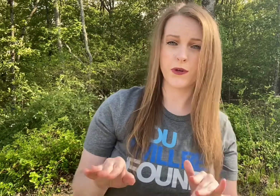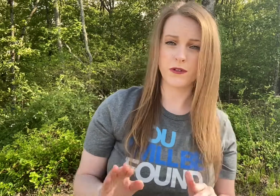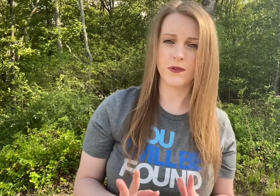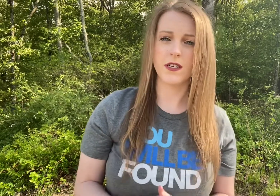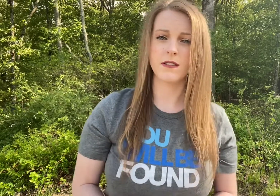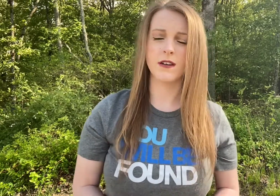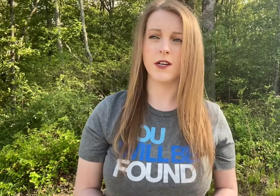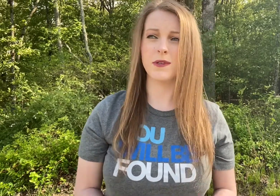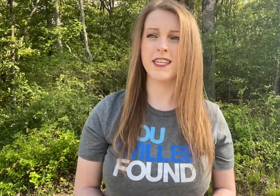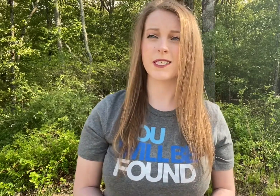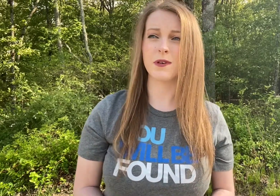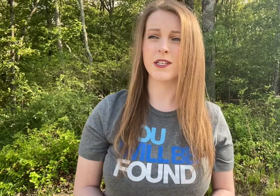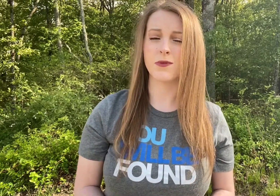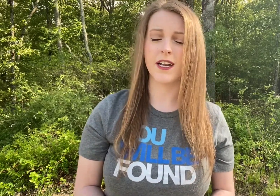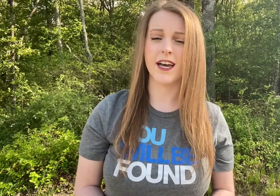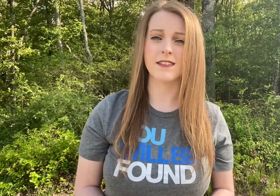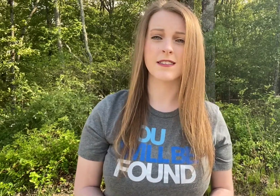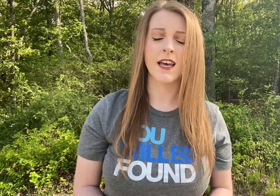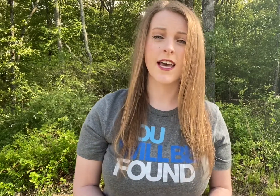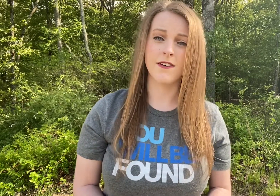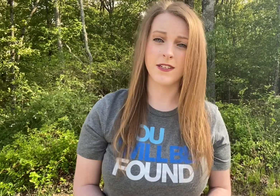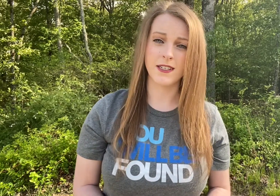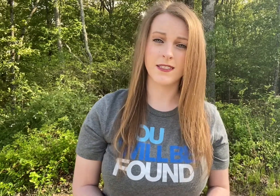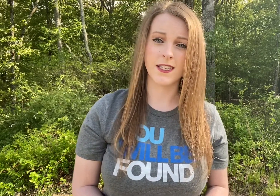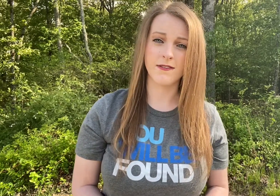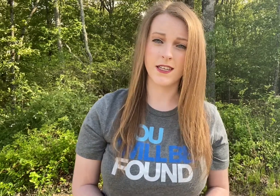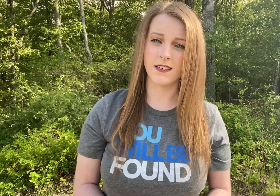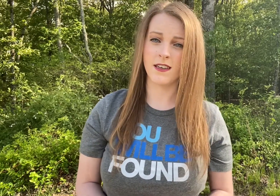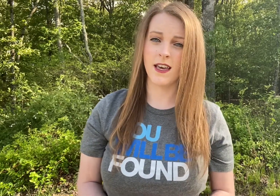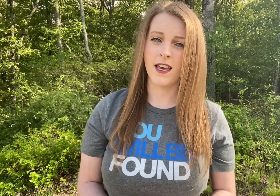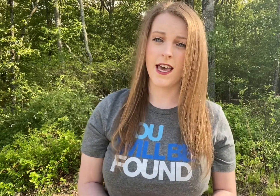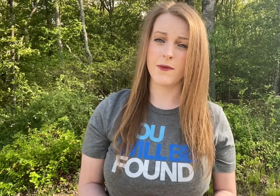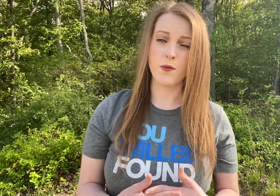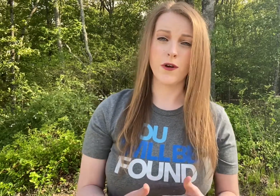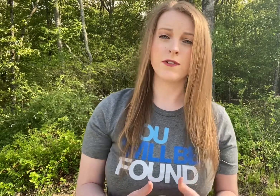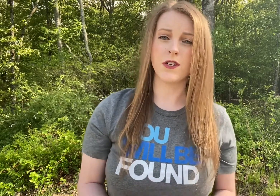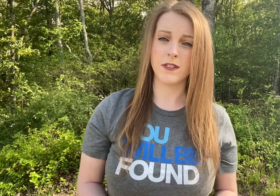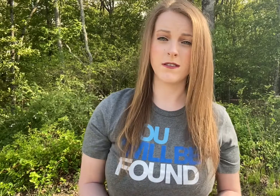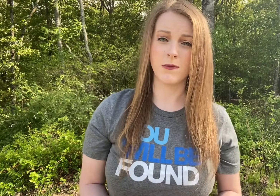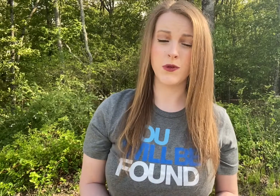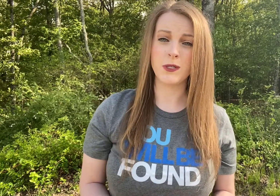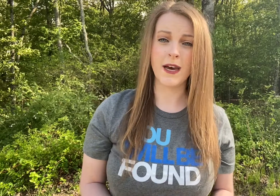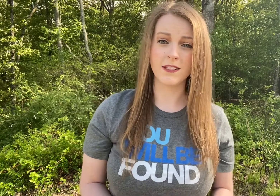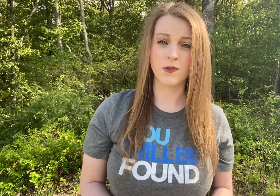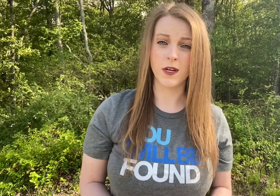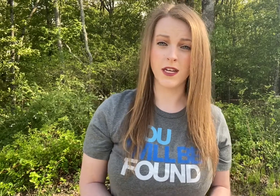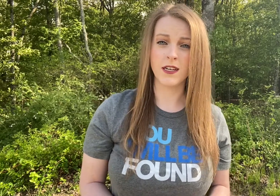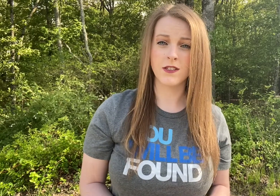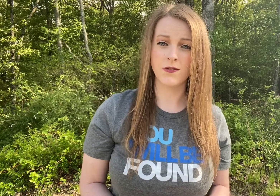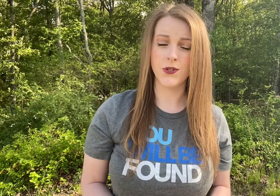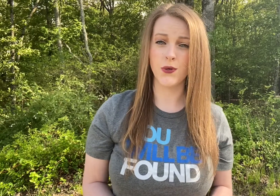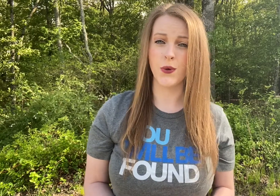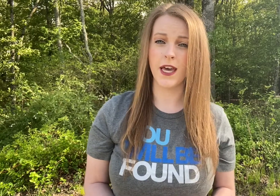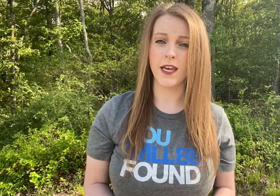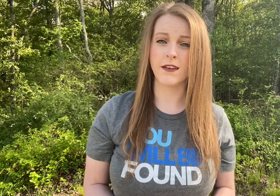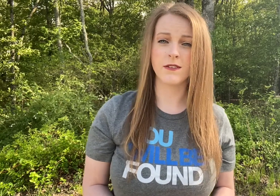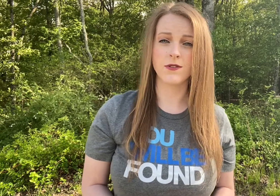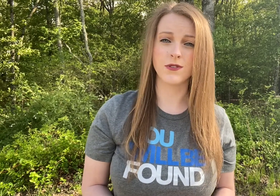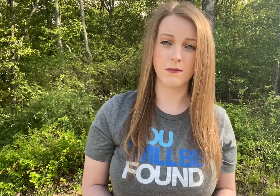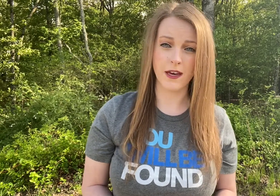with this, it takes place right as Evan is giving a memorial service to someone who has passed away due to a losing battle